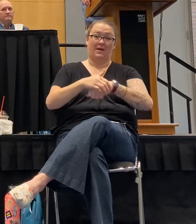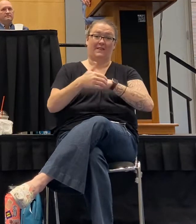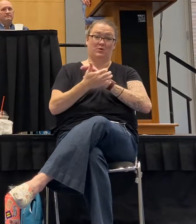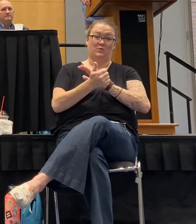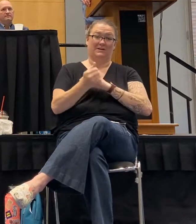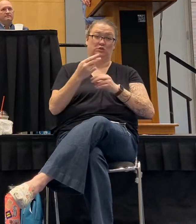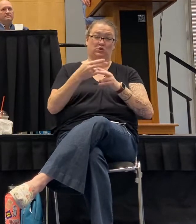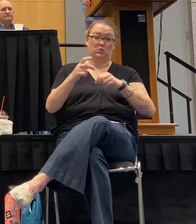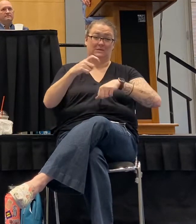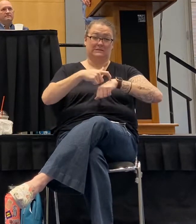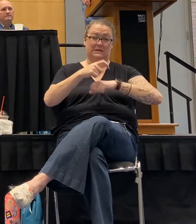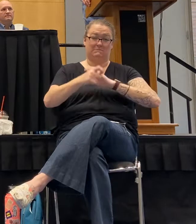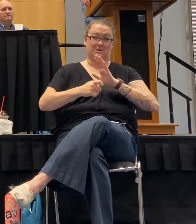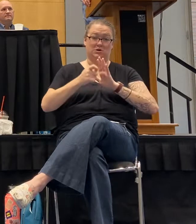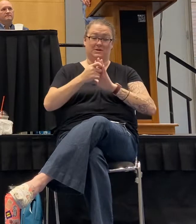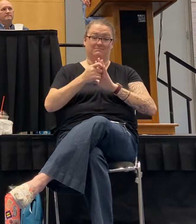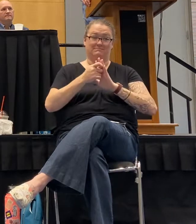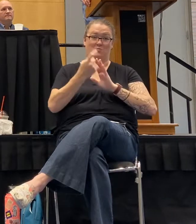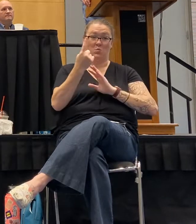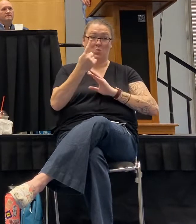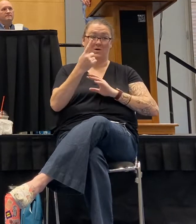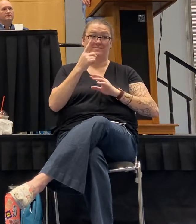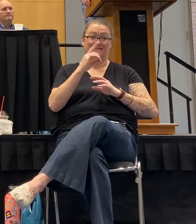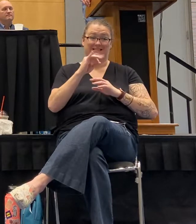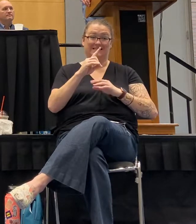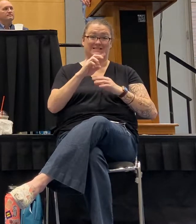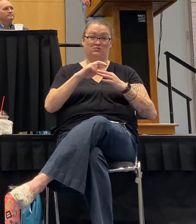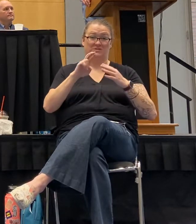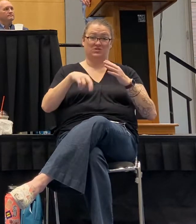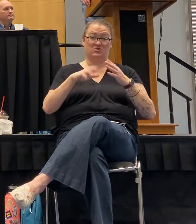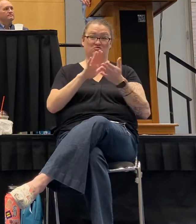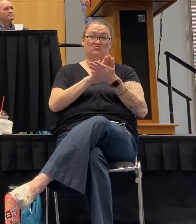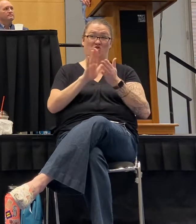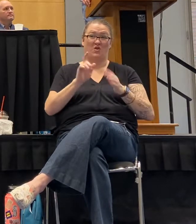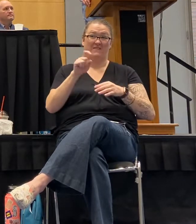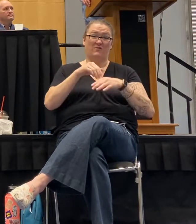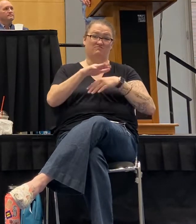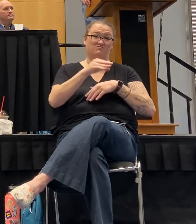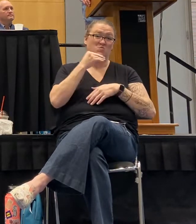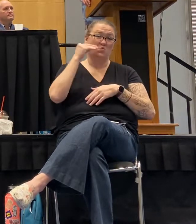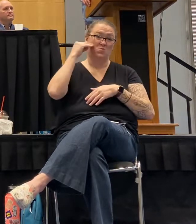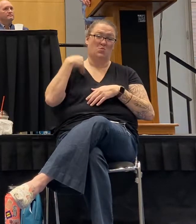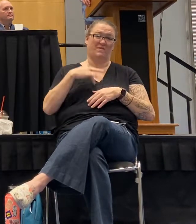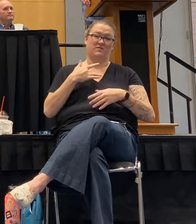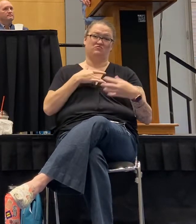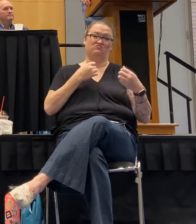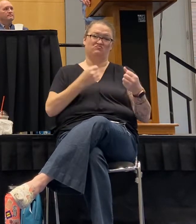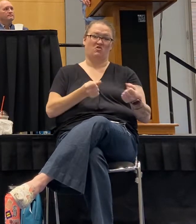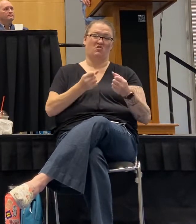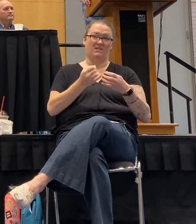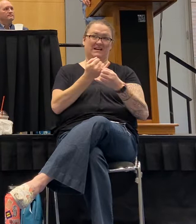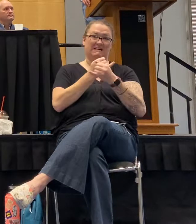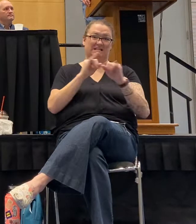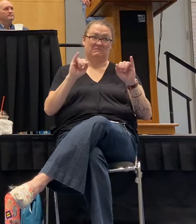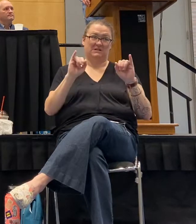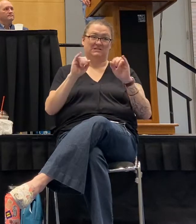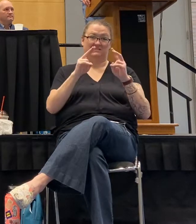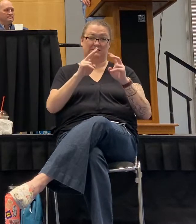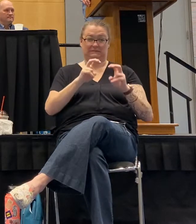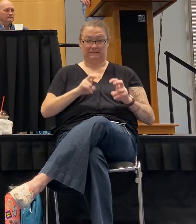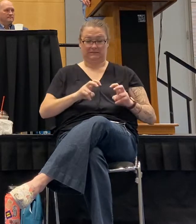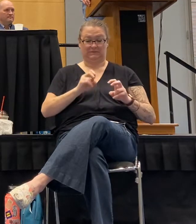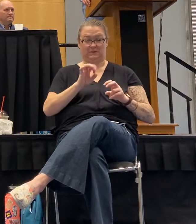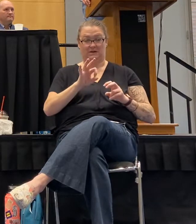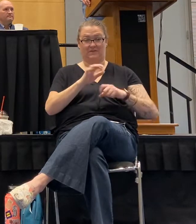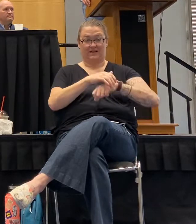within a short time period, one of which did result in the scholar having to return home. This is why we feel so strongly that independent assessment of